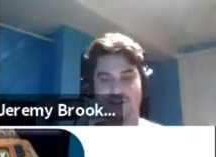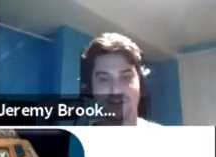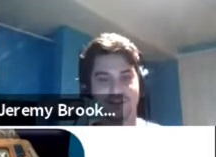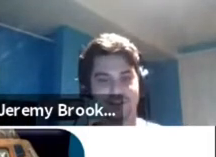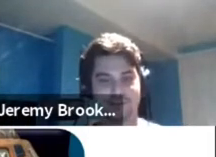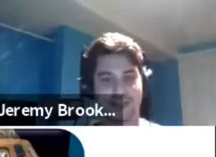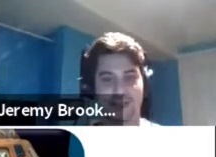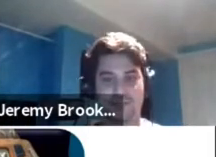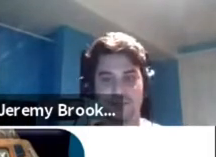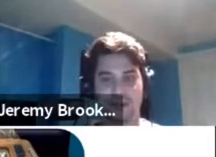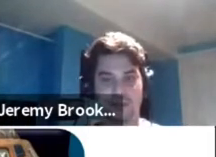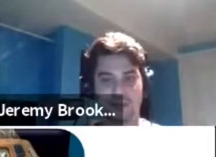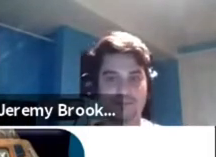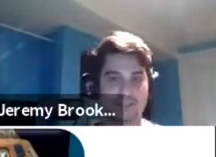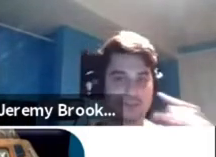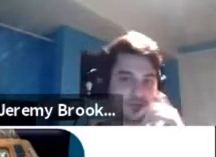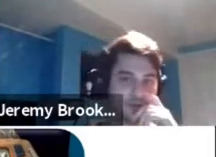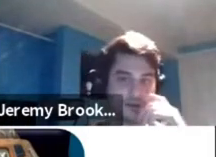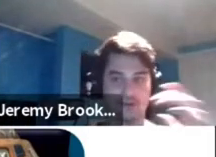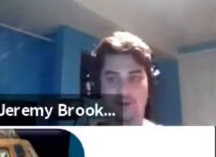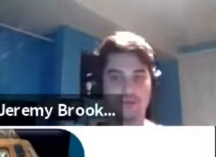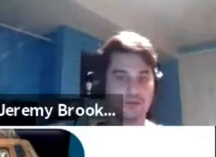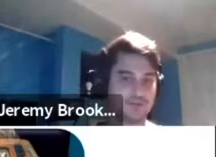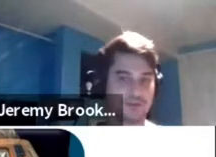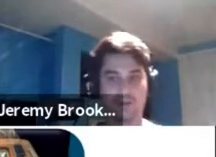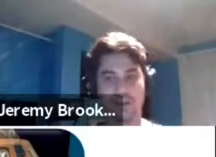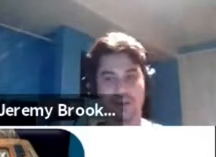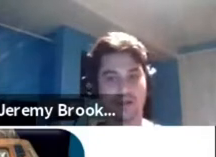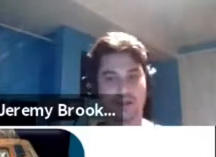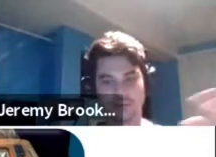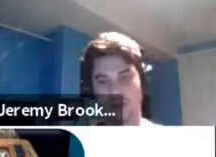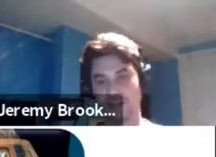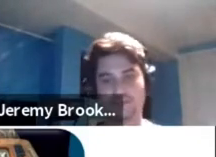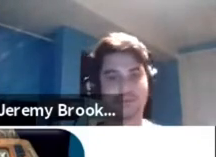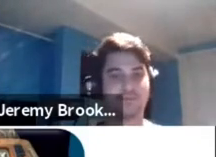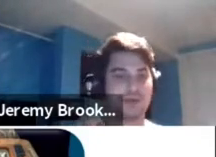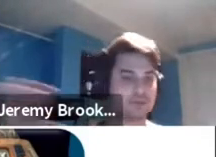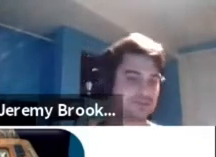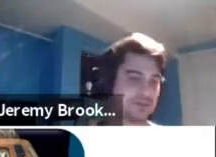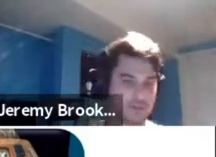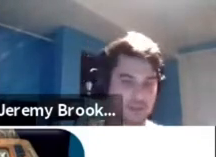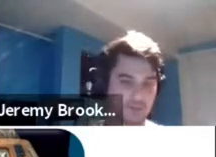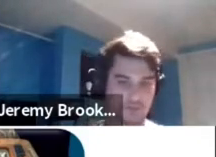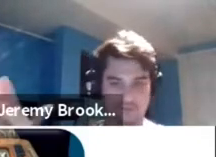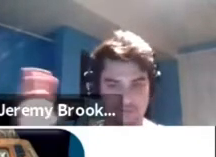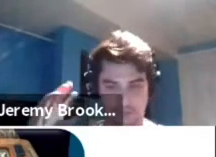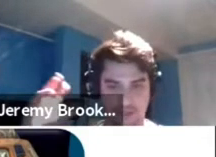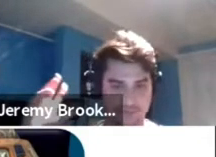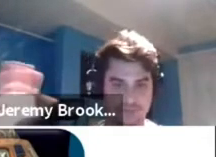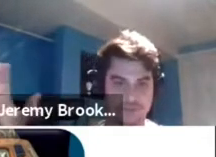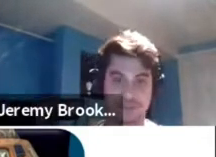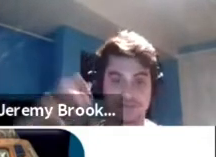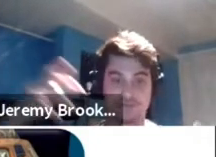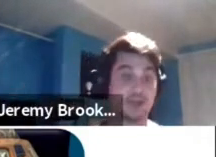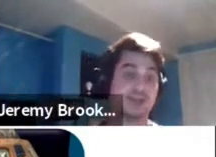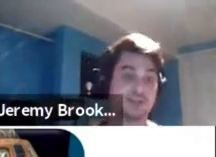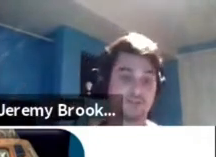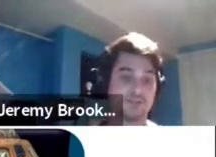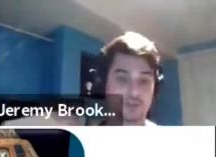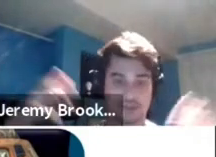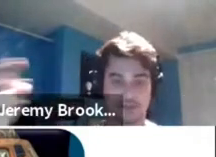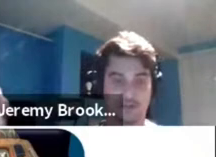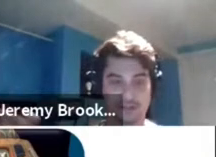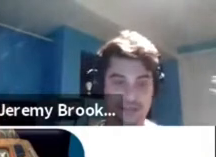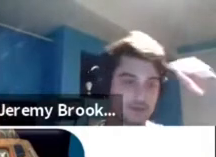so that took some time. We also have Teotihuacan, Apollo 11. So a lot of these have been published by people just trying to